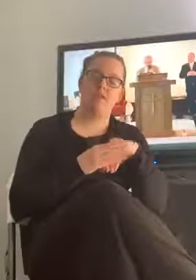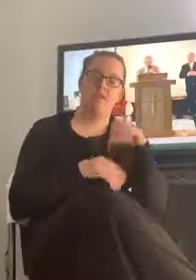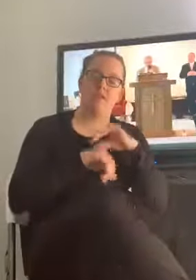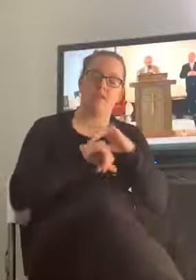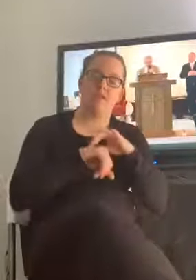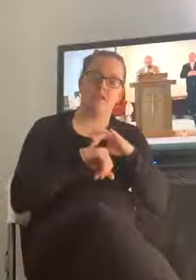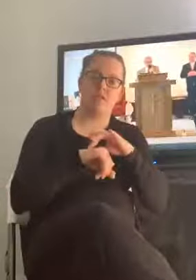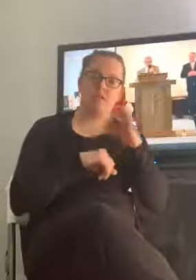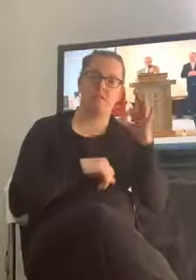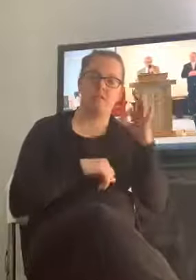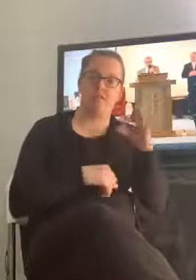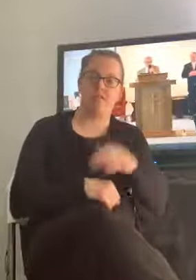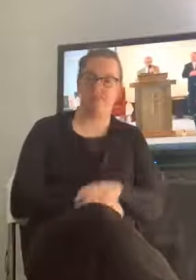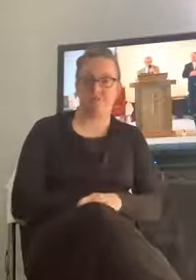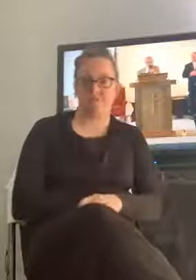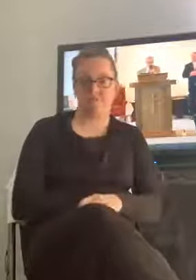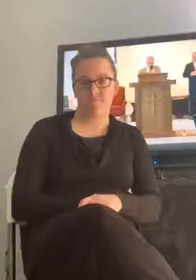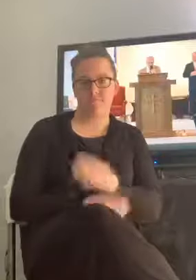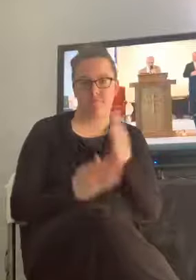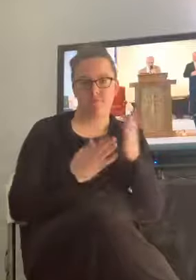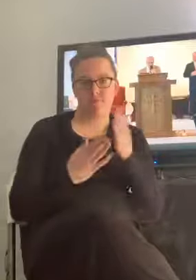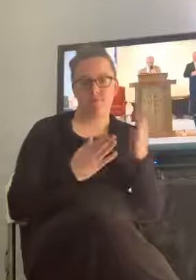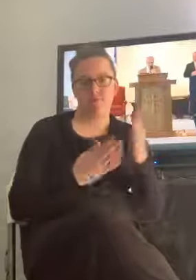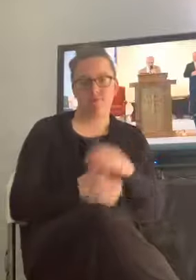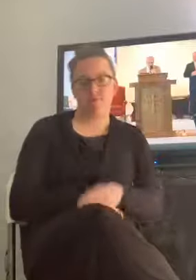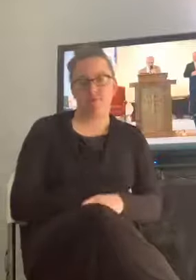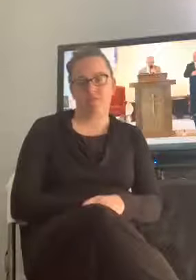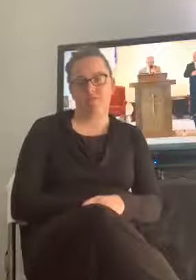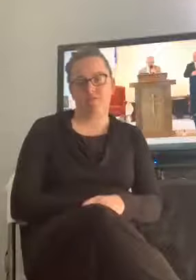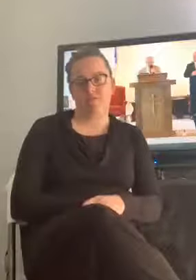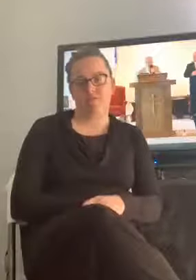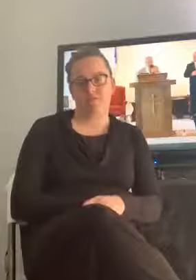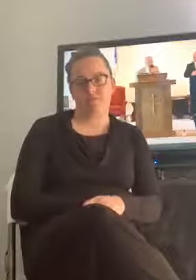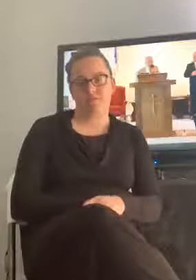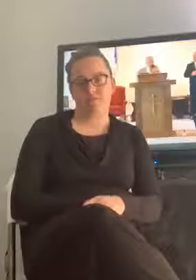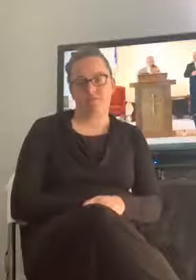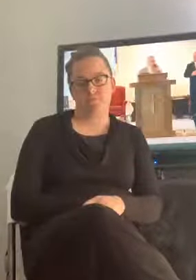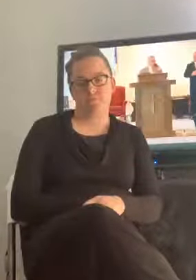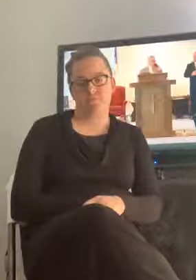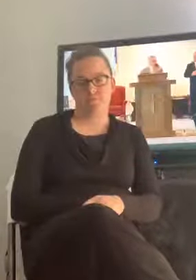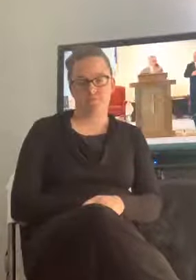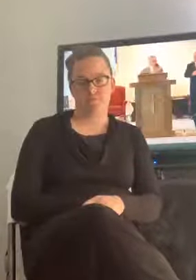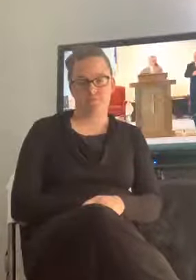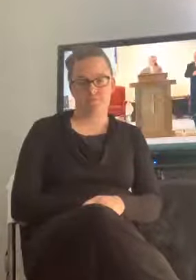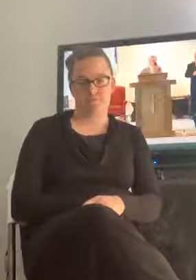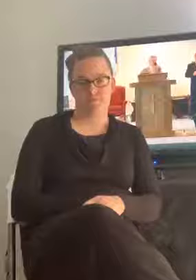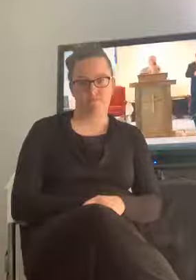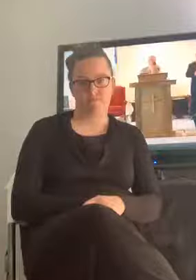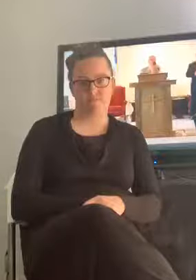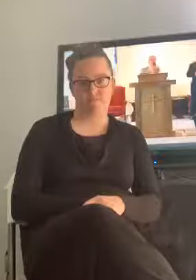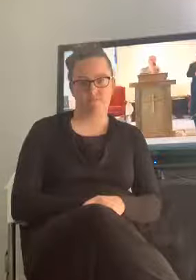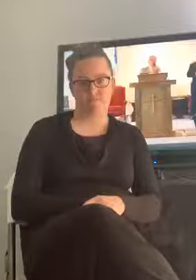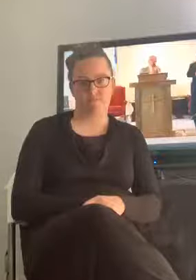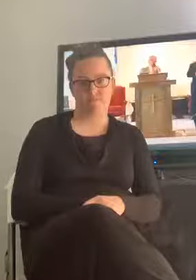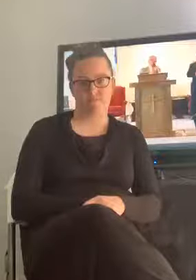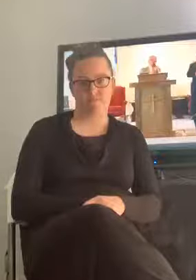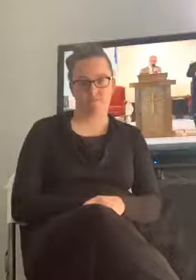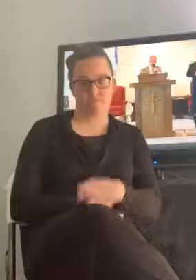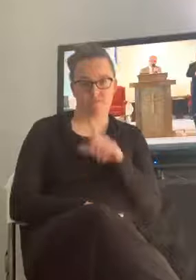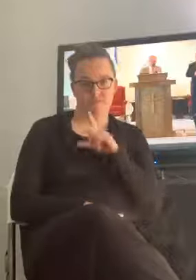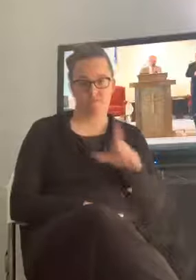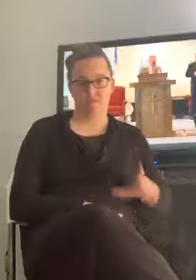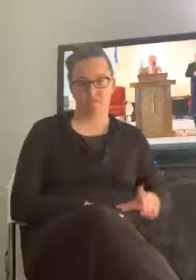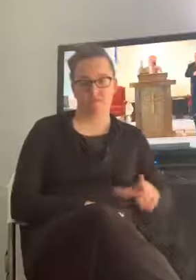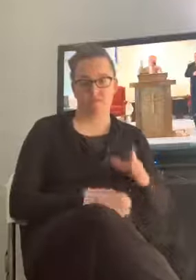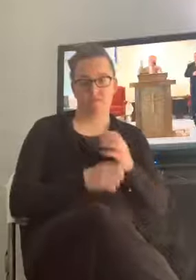The Lord was going to complete His work. The Lord, who was ushered into